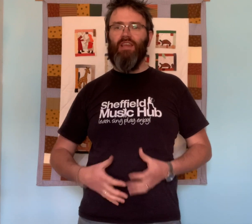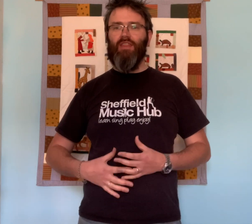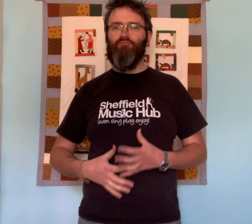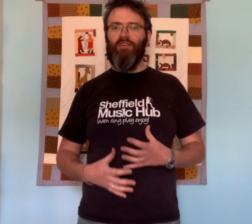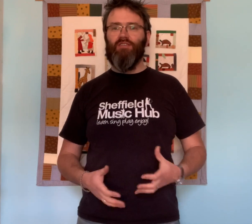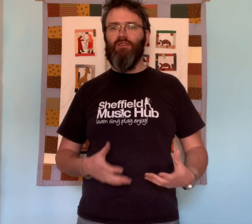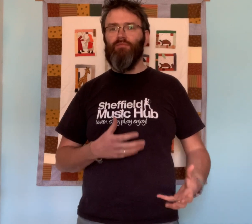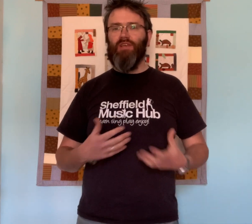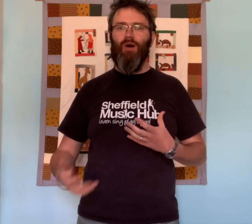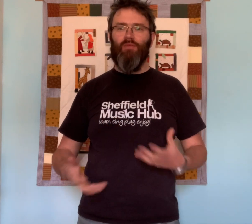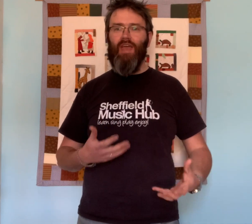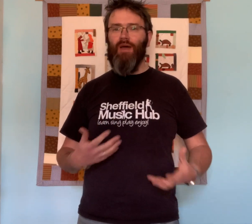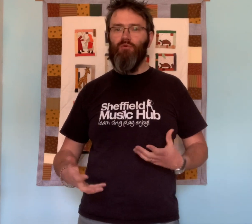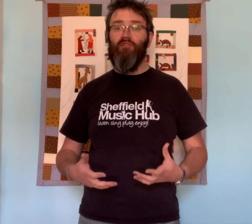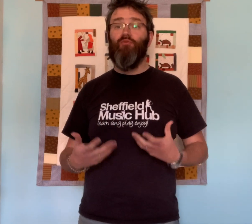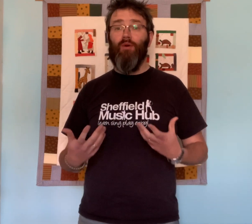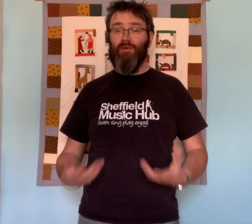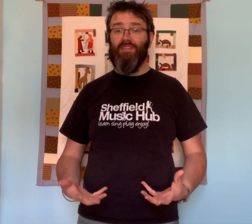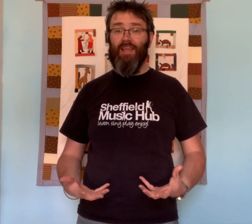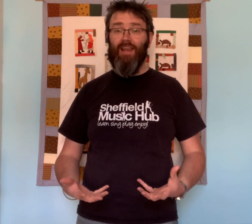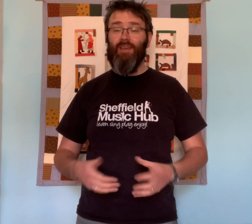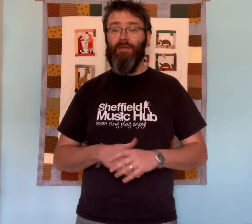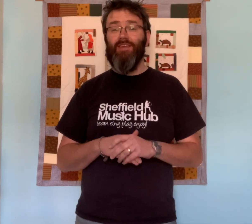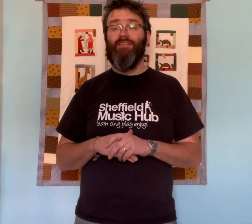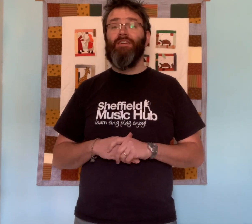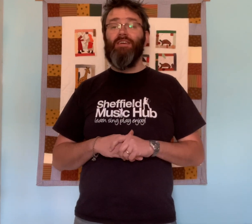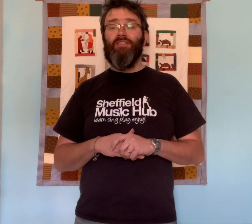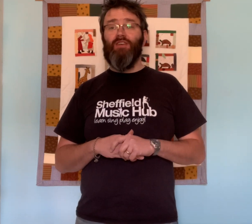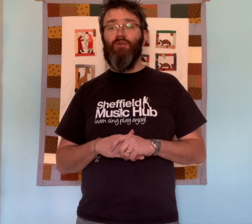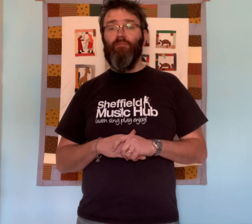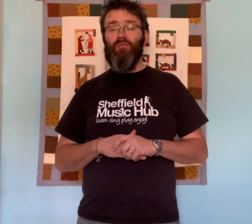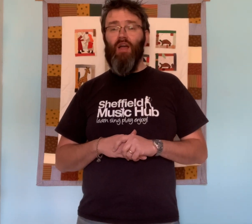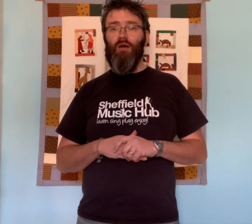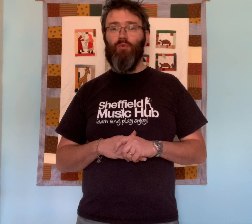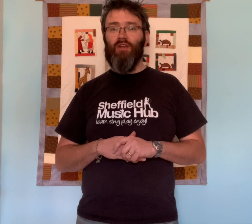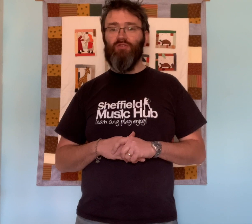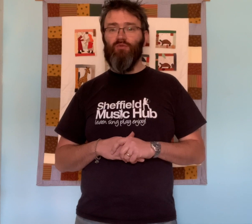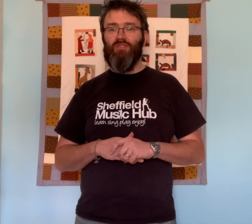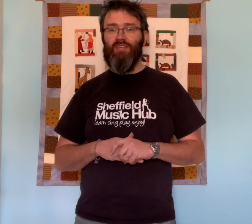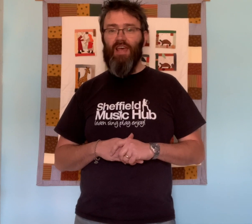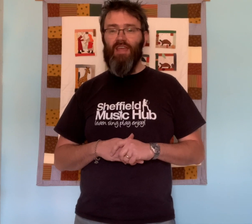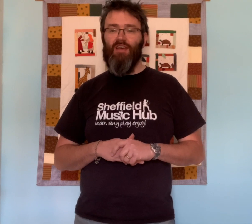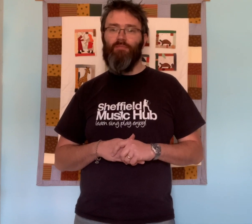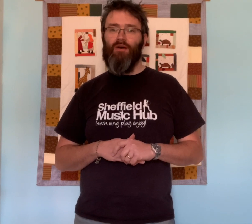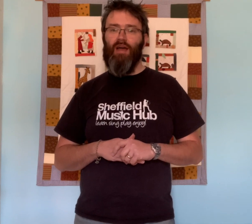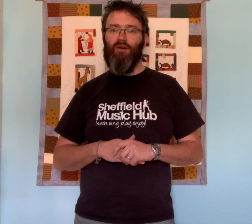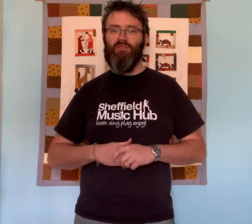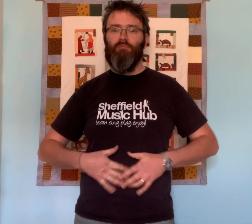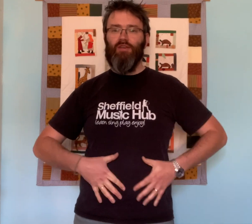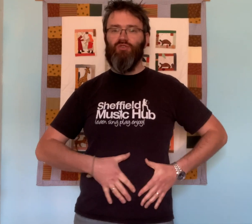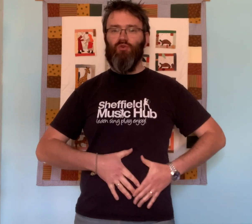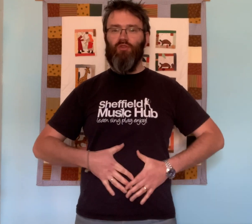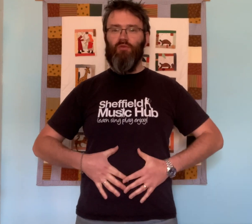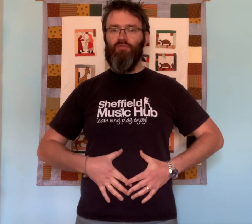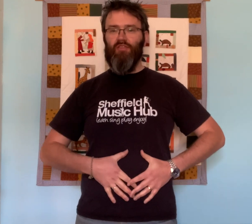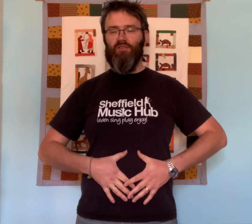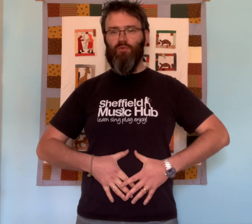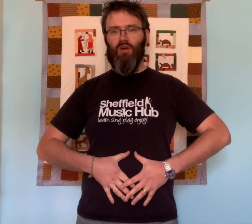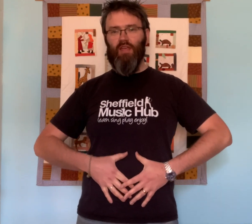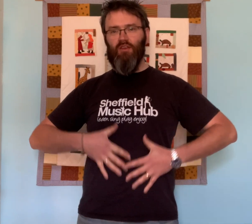them ready to help the air move when we're singing in a minute. So we're going to talk today about how to make sure that the breath is working nice